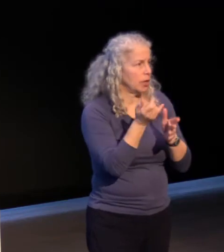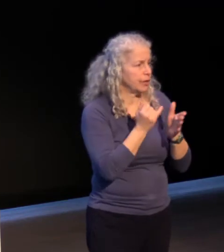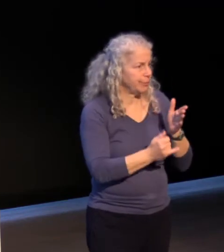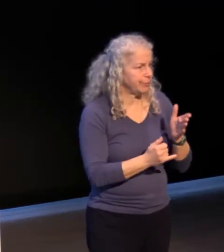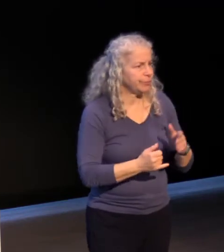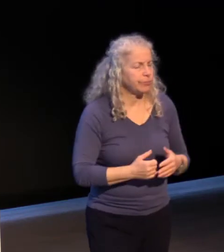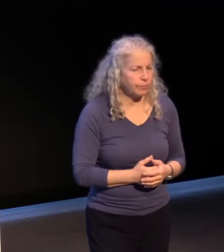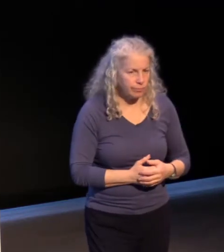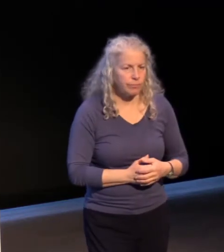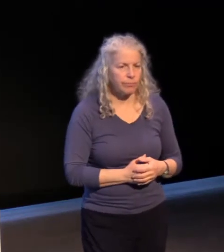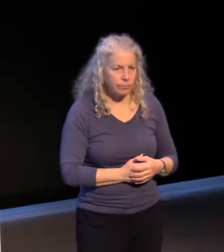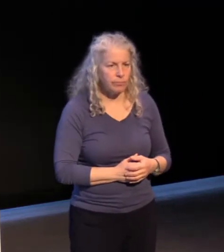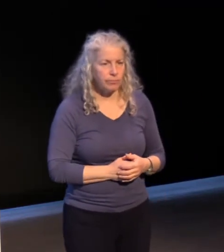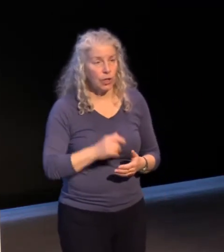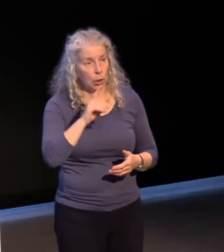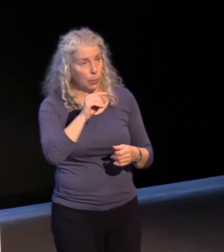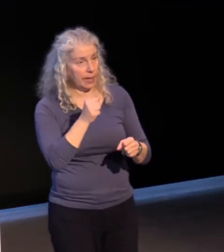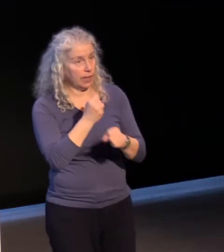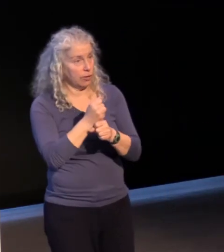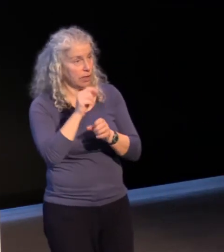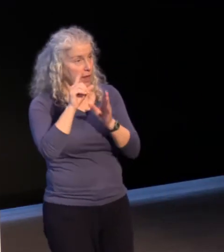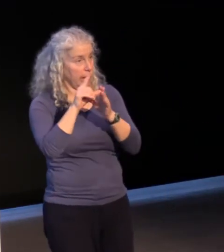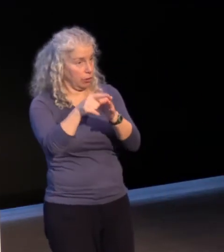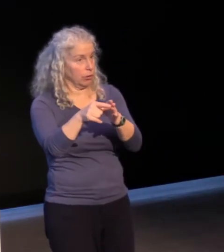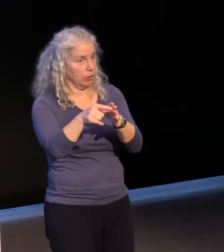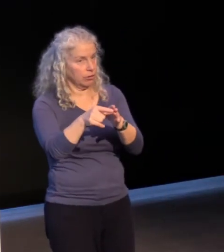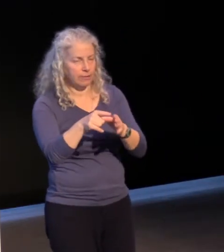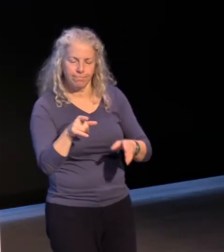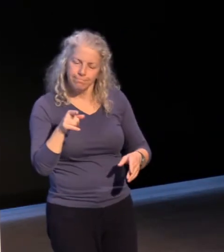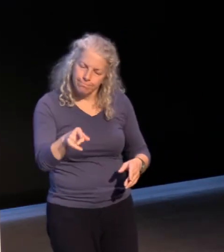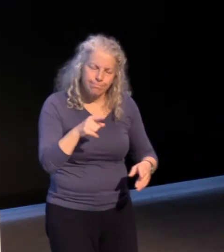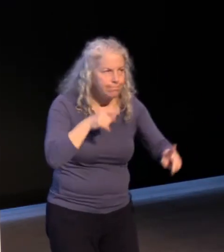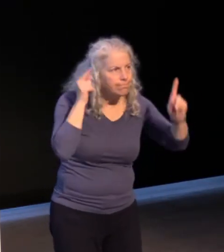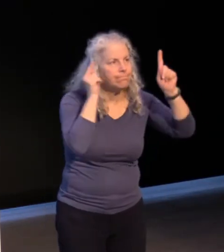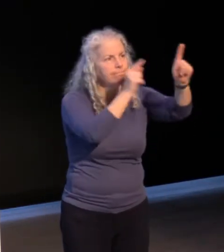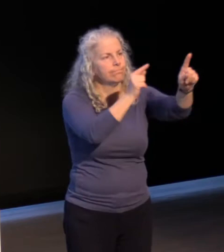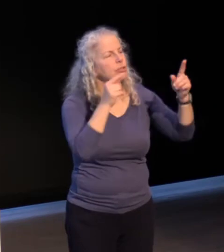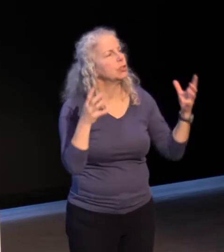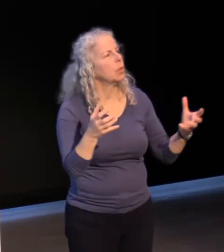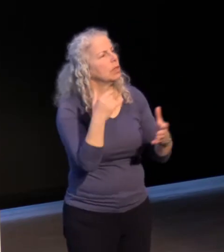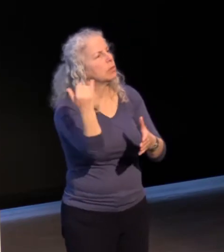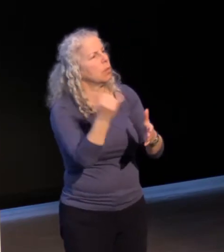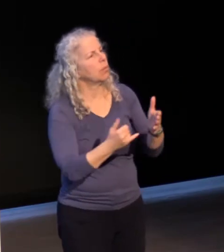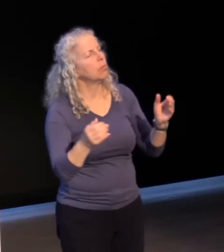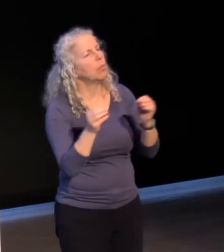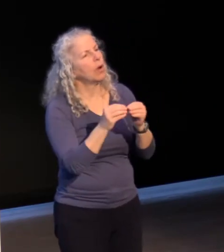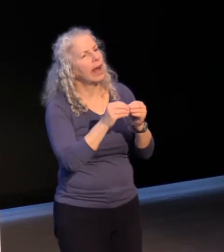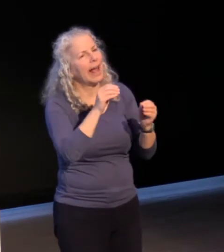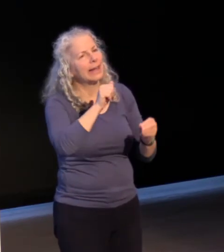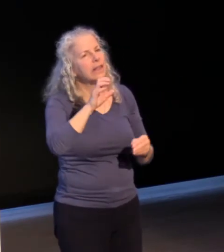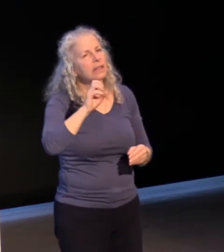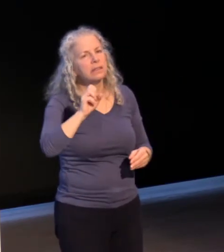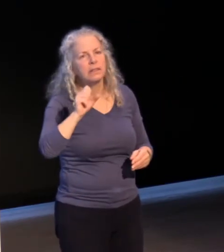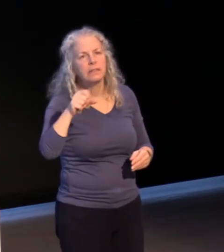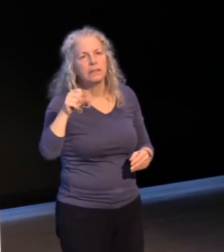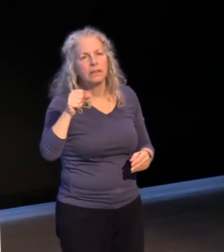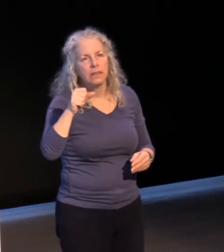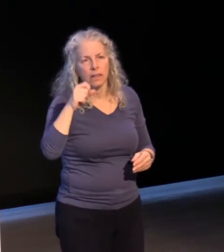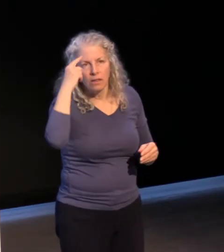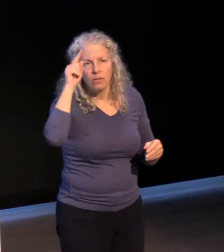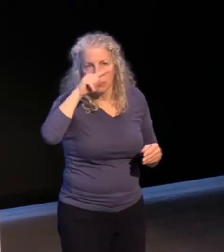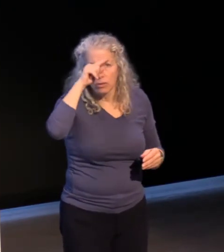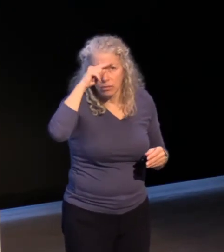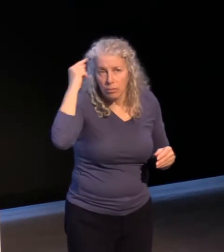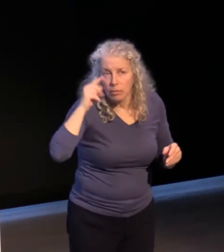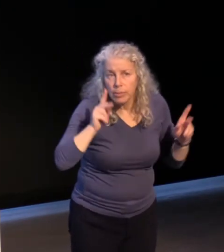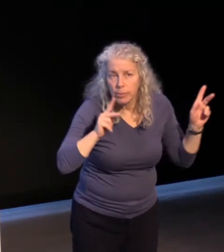classes. 2 decades later, with a mission to make the arts widely accessible to Boston's Black